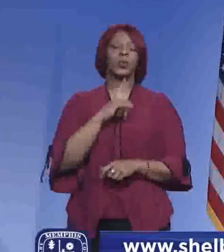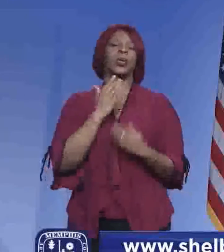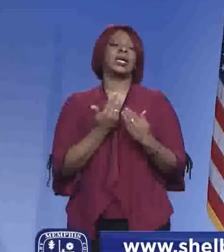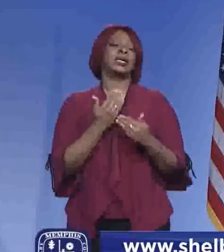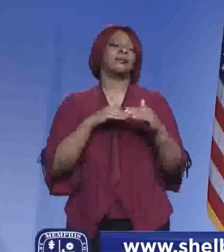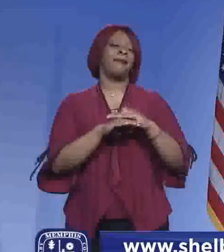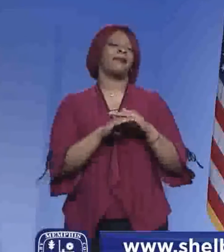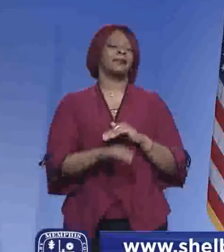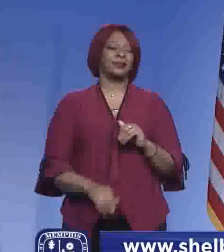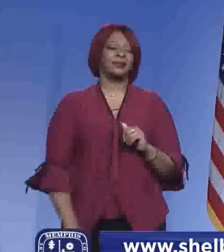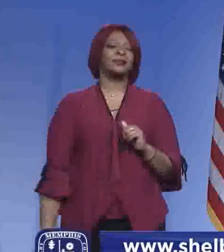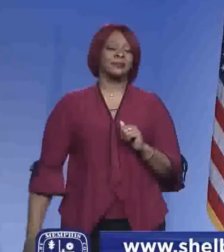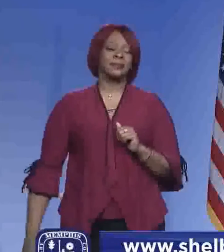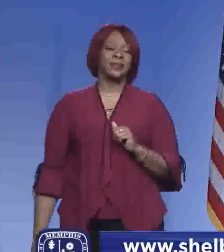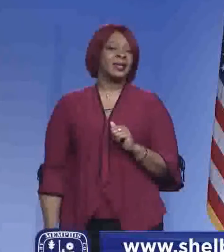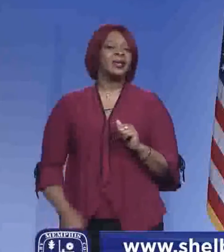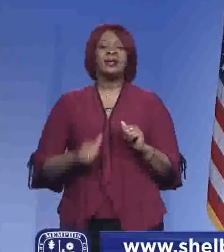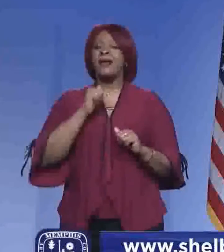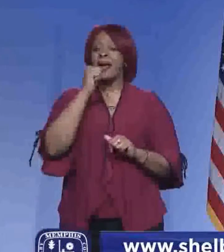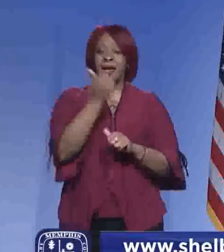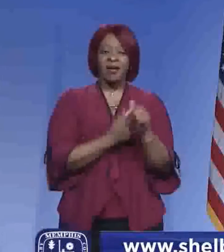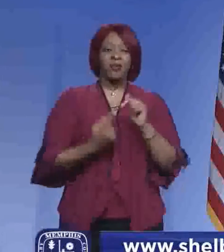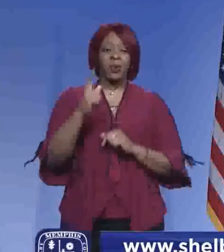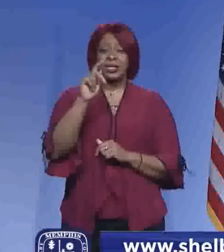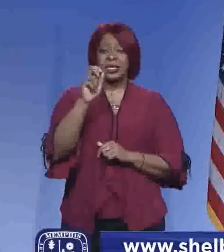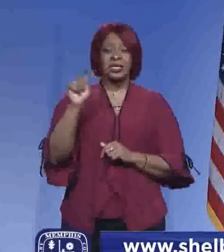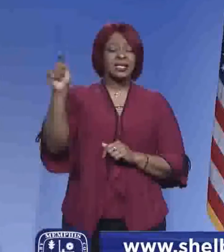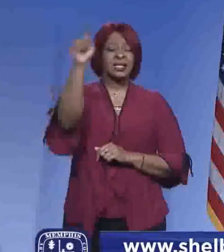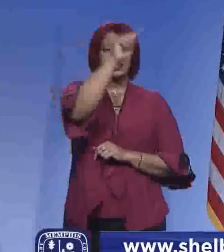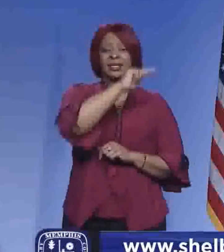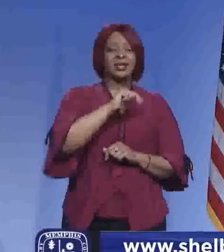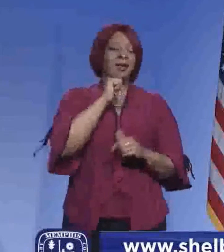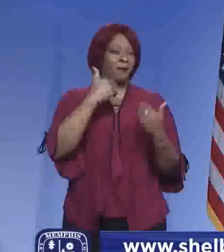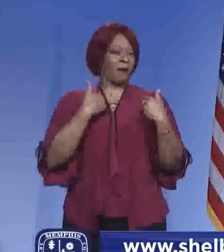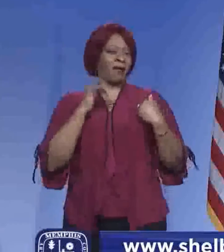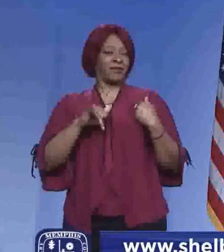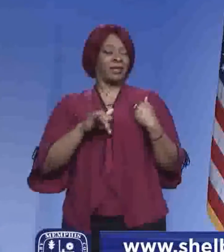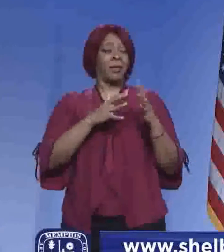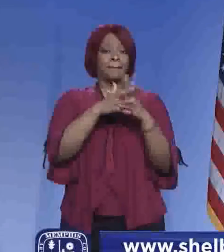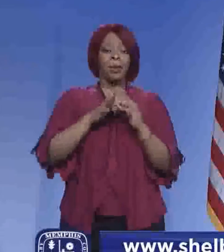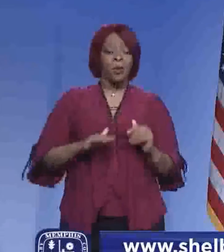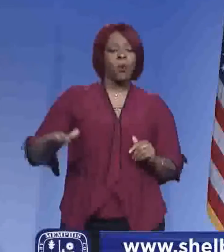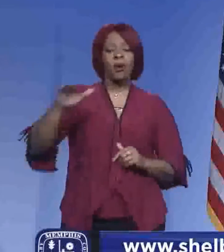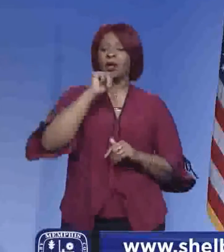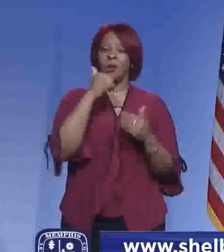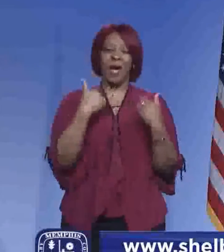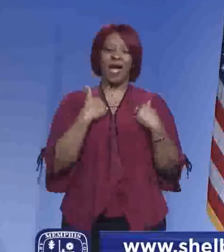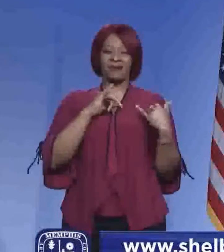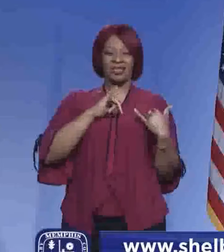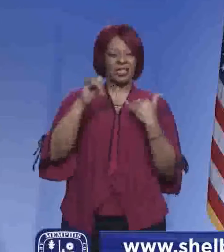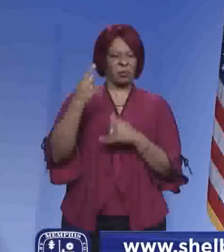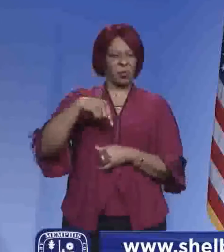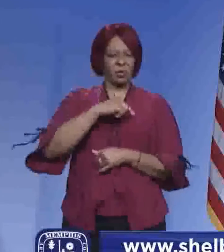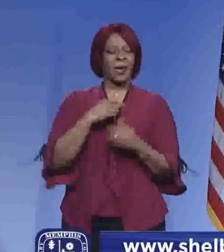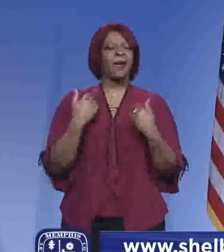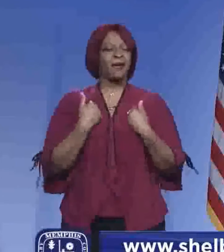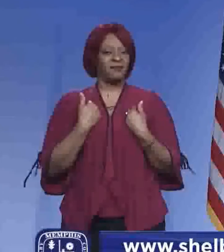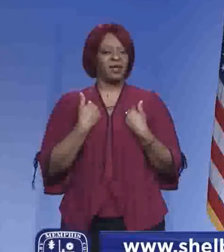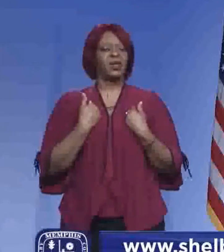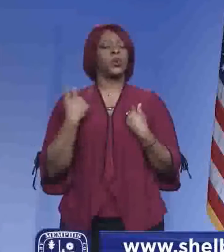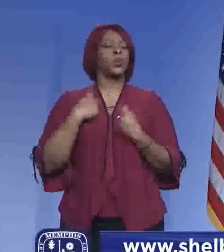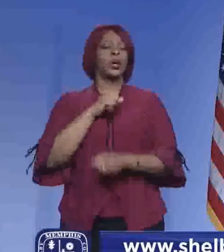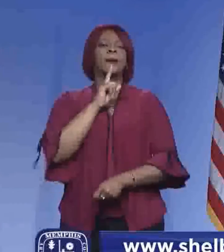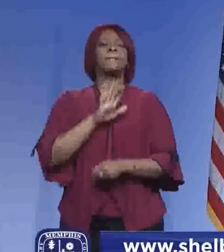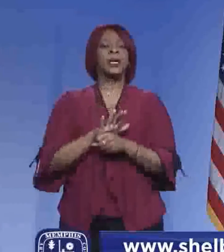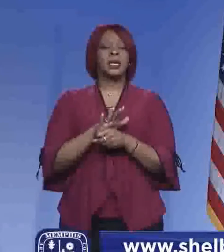to do. And not everywhere in Tennessee is that true. Not everywhere in America is that true. And we are